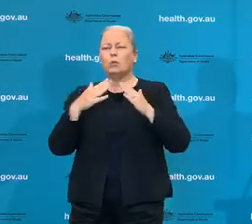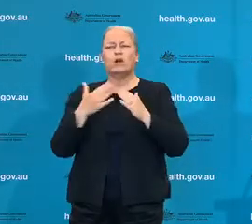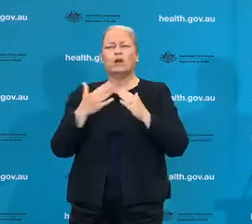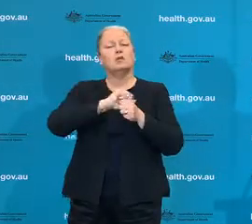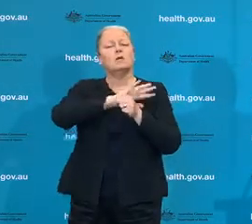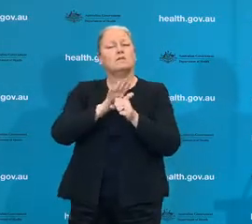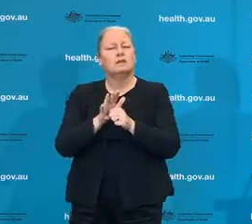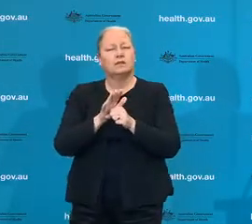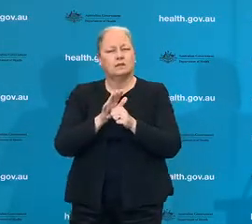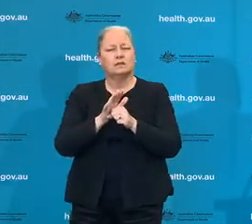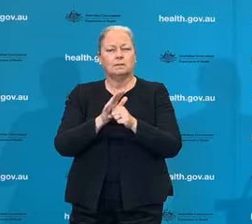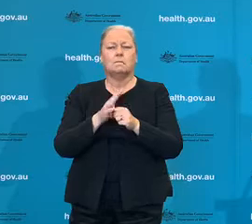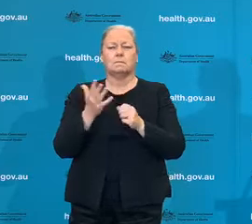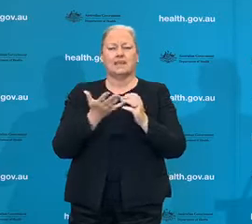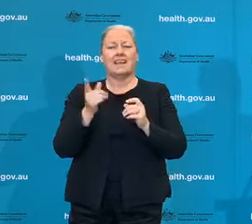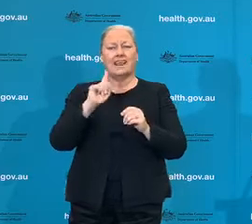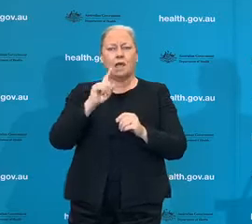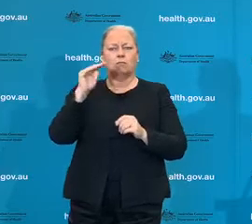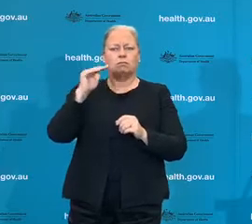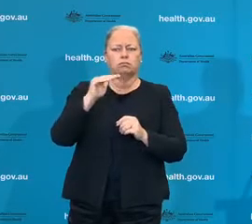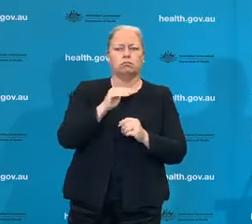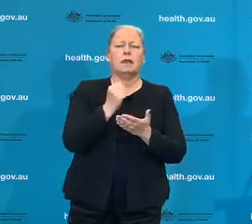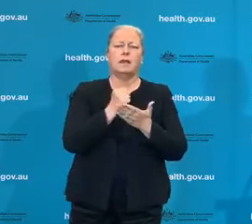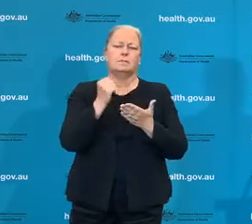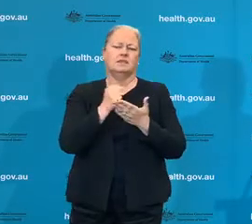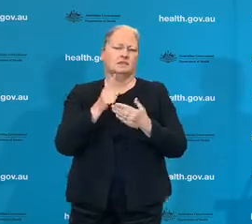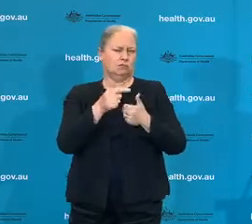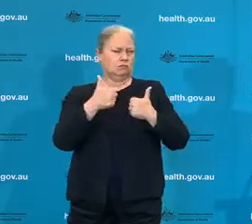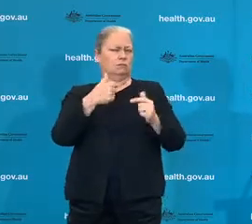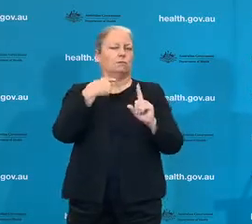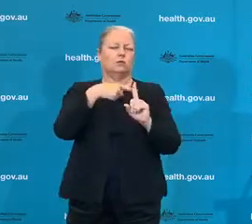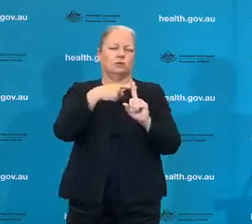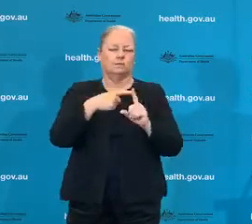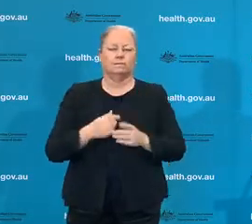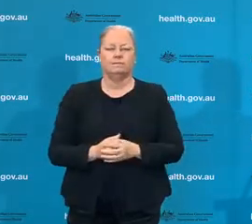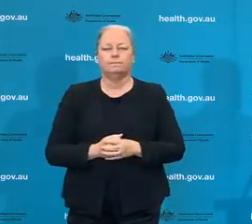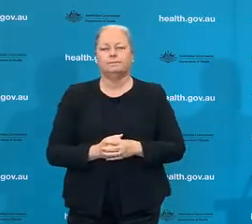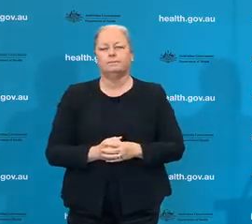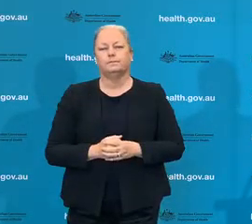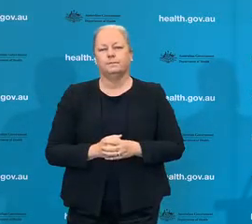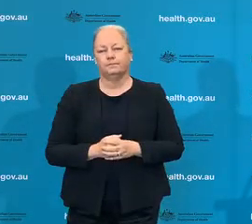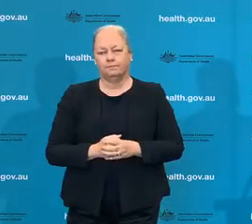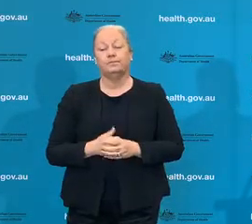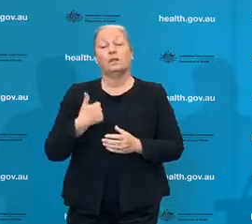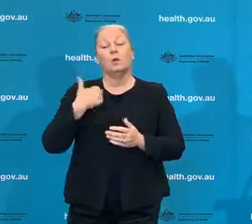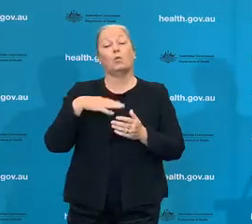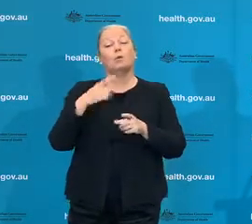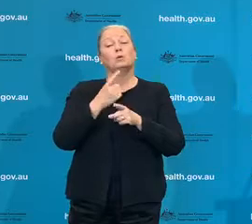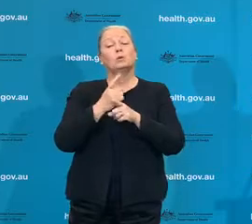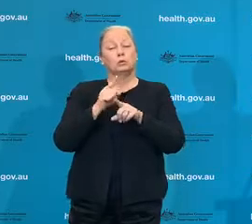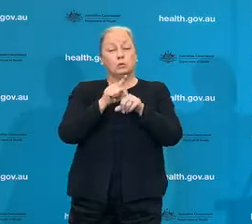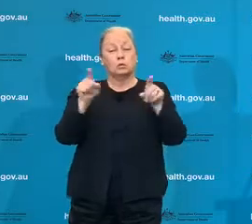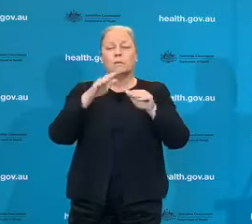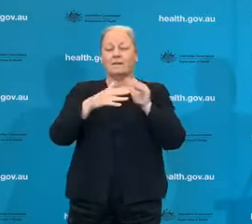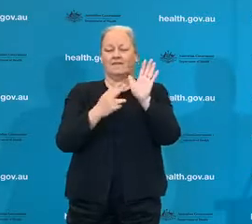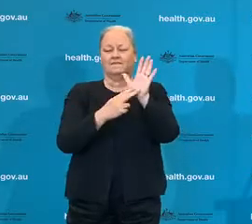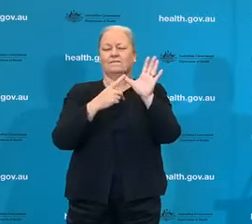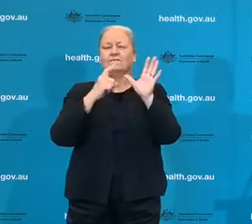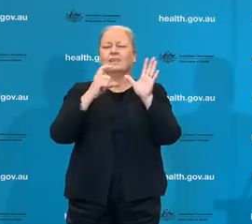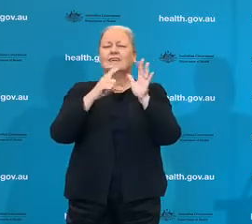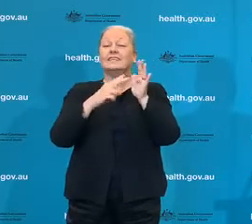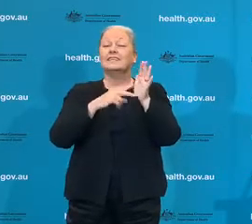So the number is decreasing, which is great news. To talk about vaccines, many of you will be aware